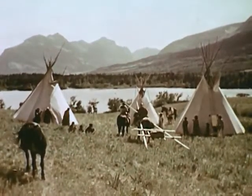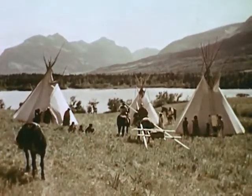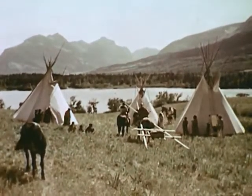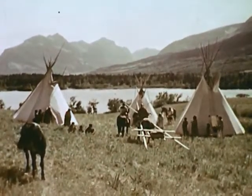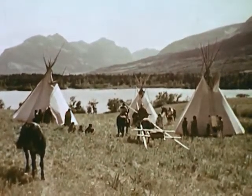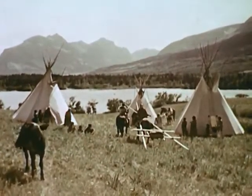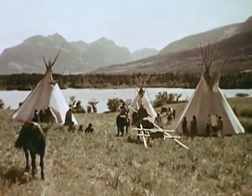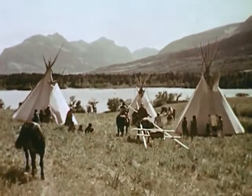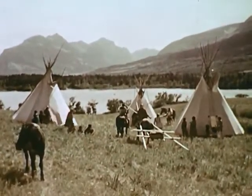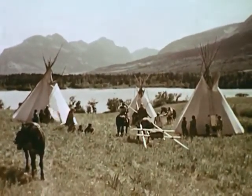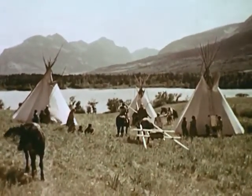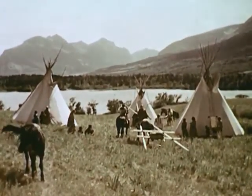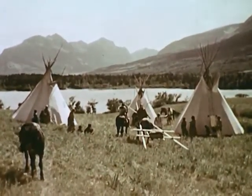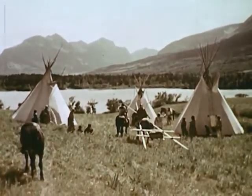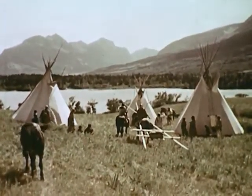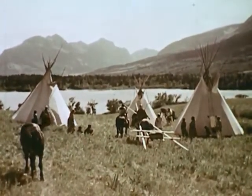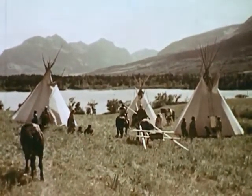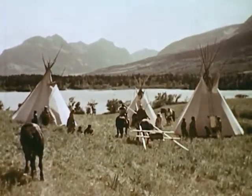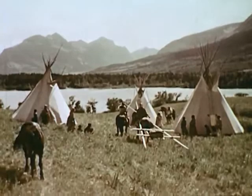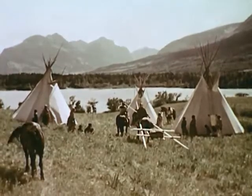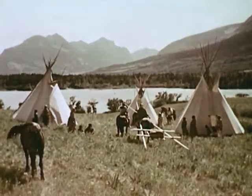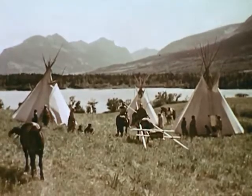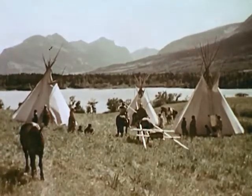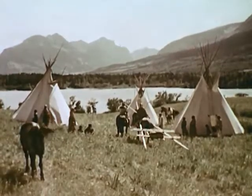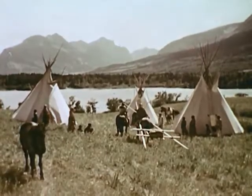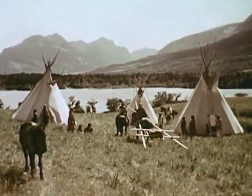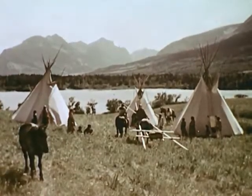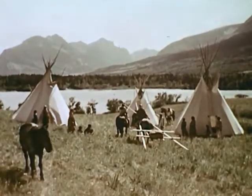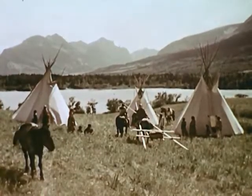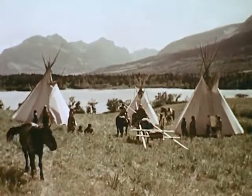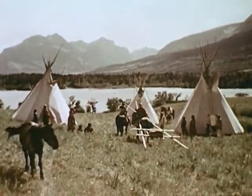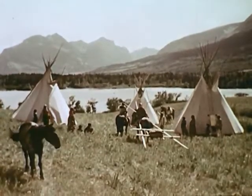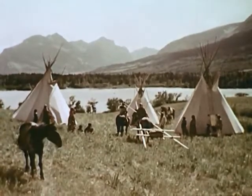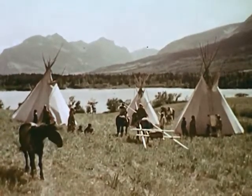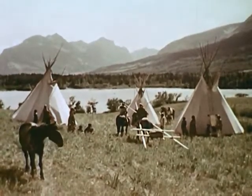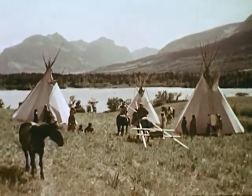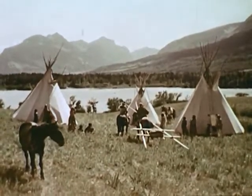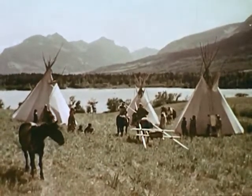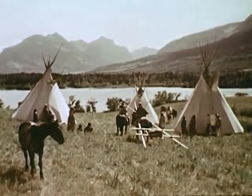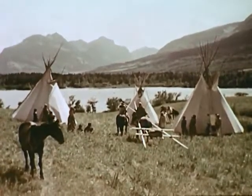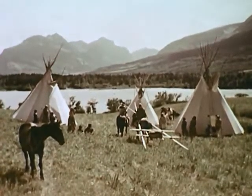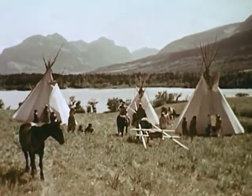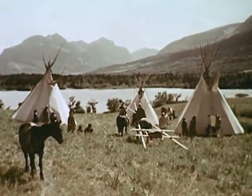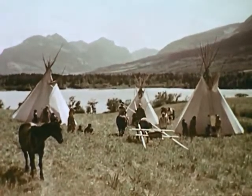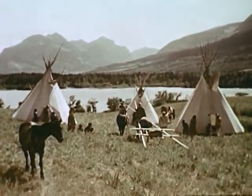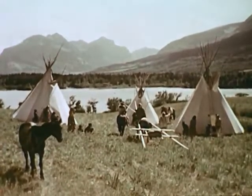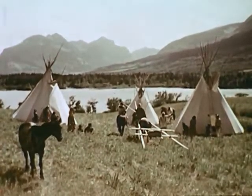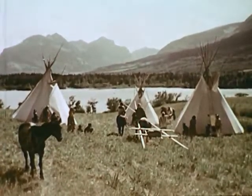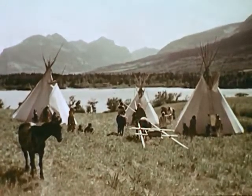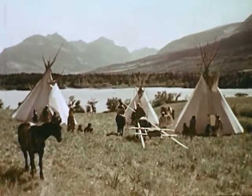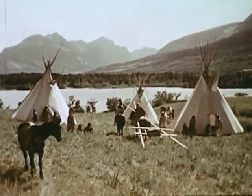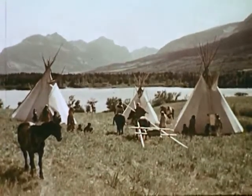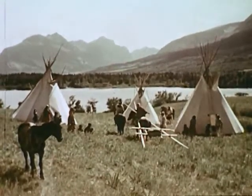when Indians of different tribes meet in council or in celebration, the old-timers continue to use this graceful